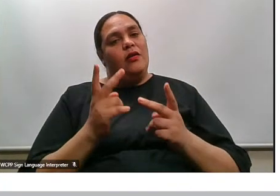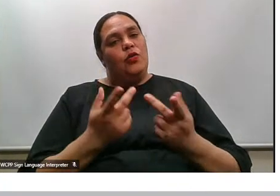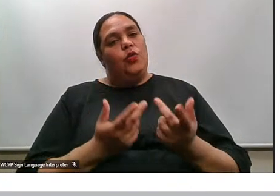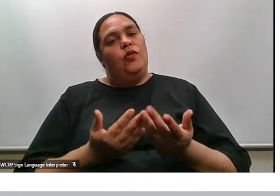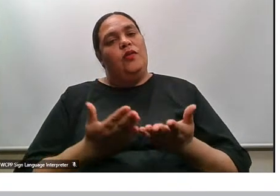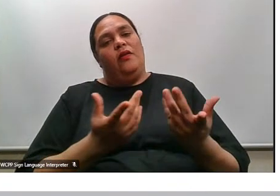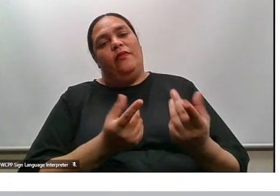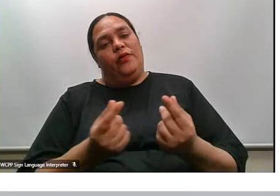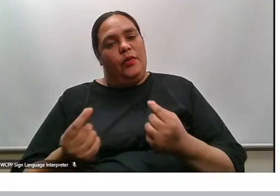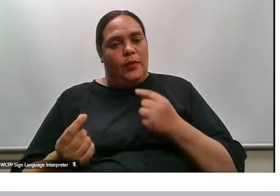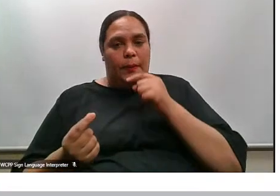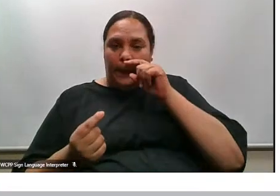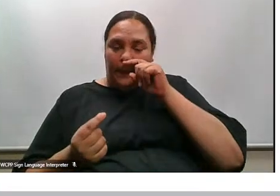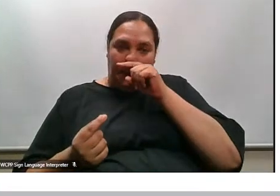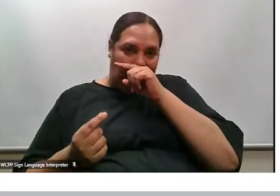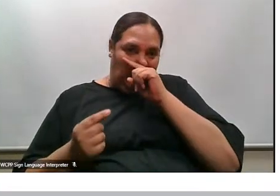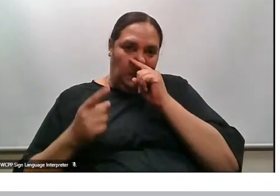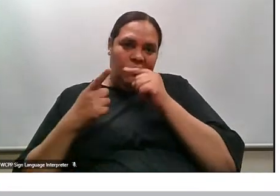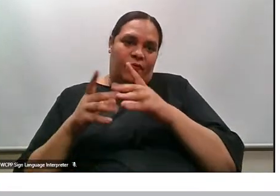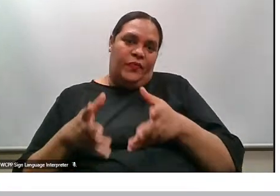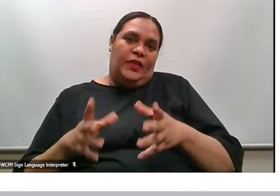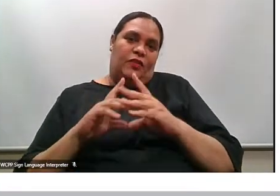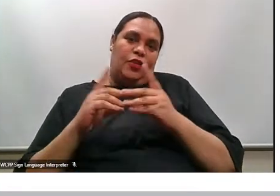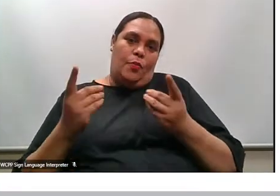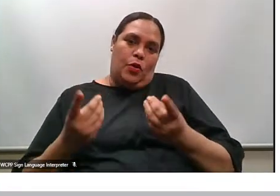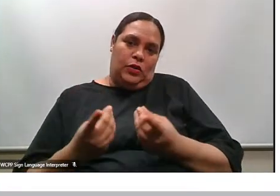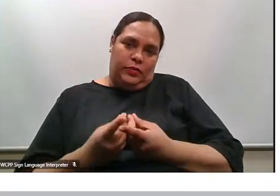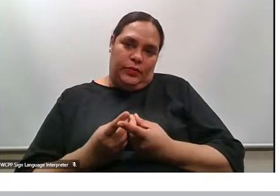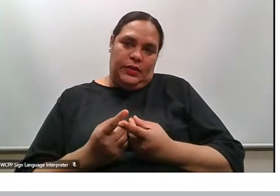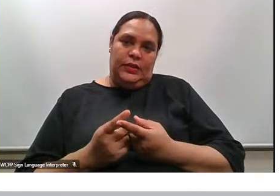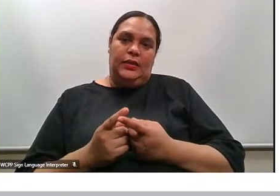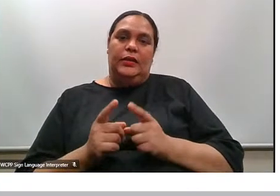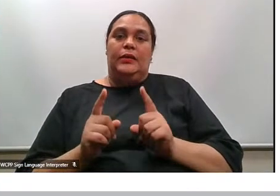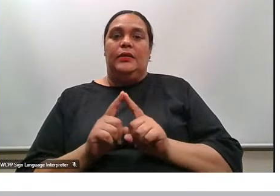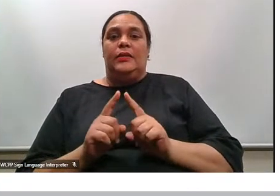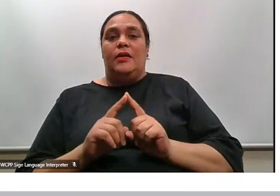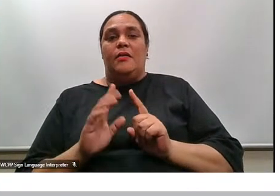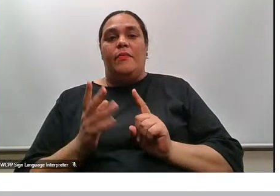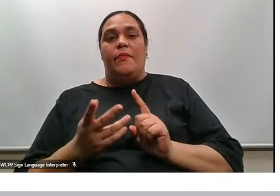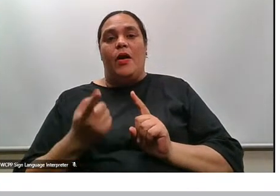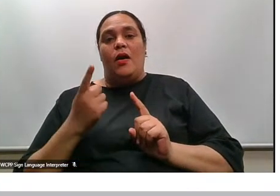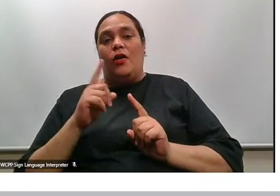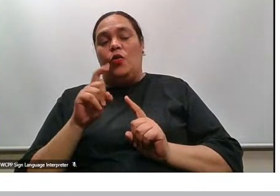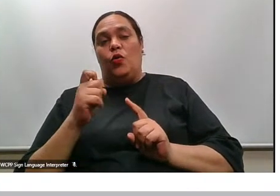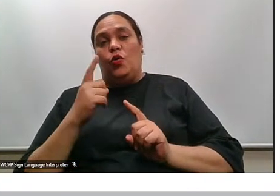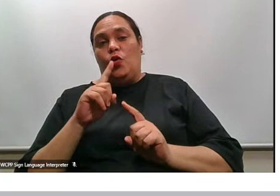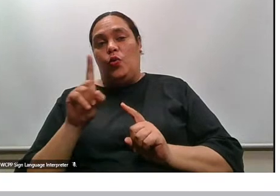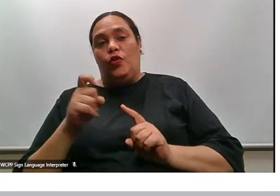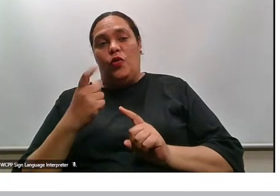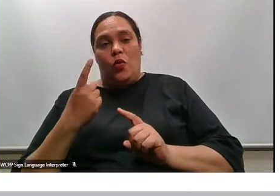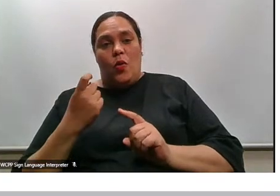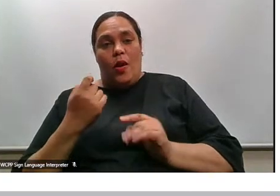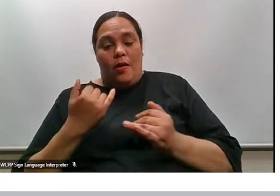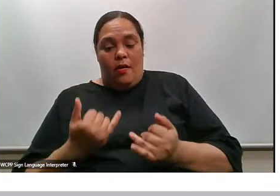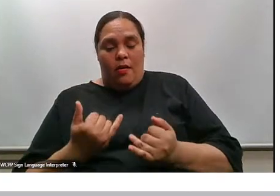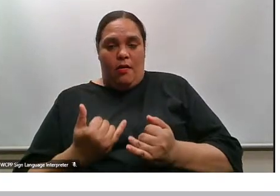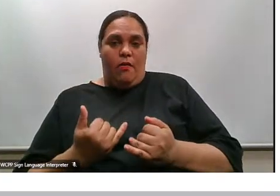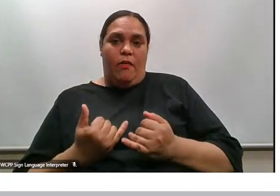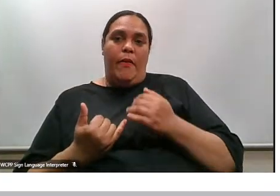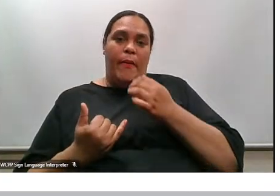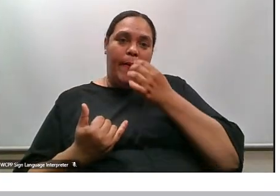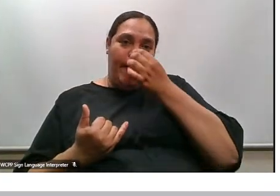delivery of this department? And also one question at this point,